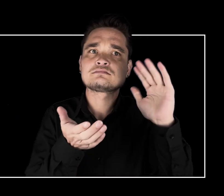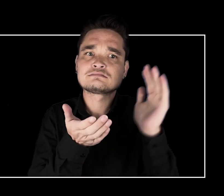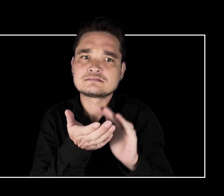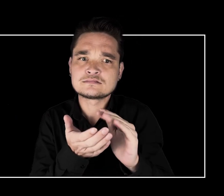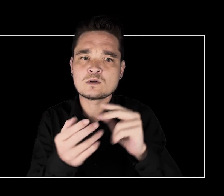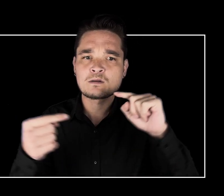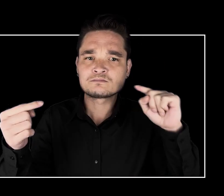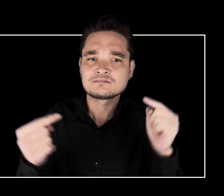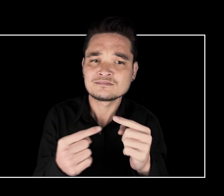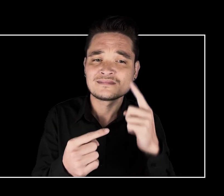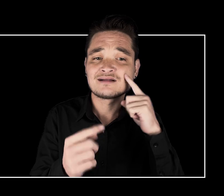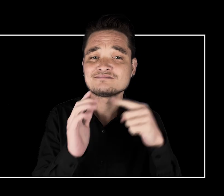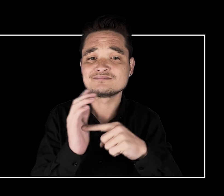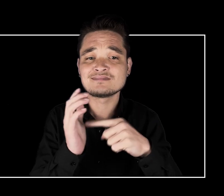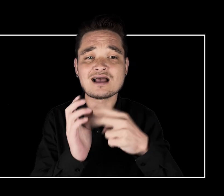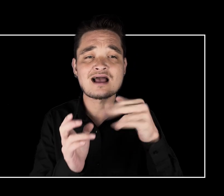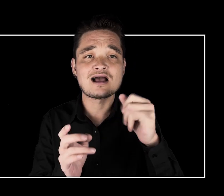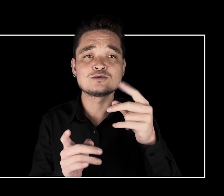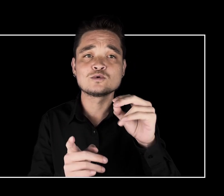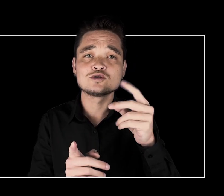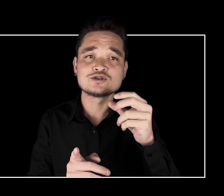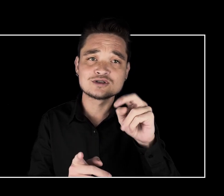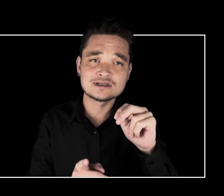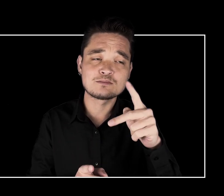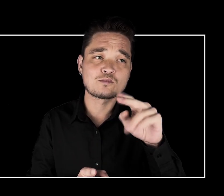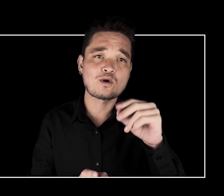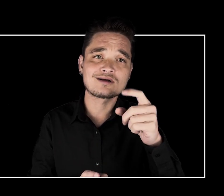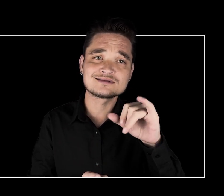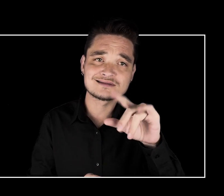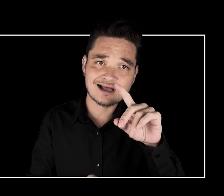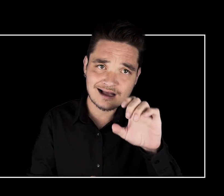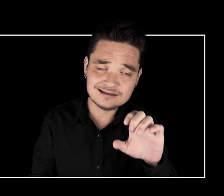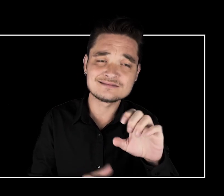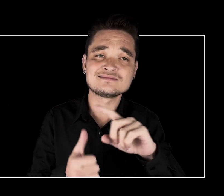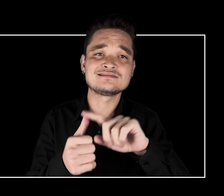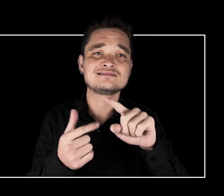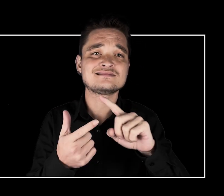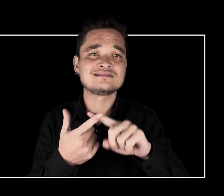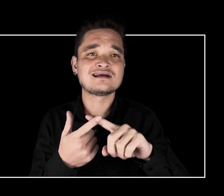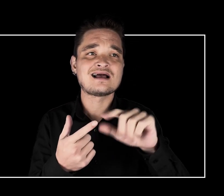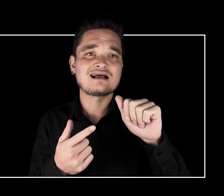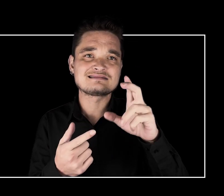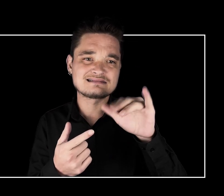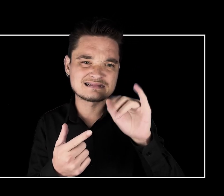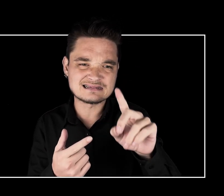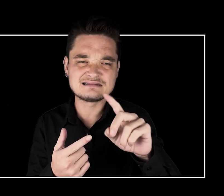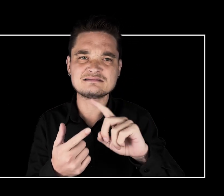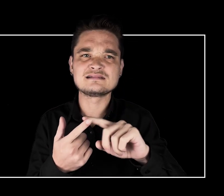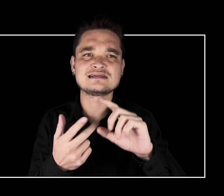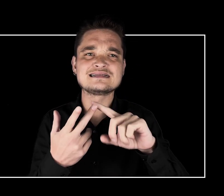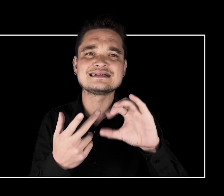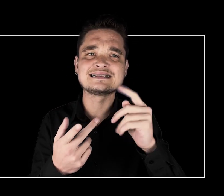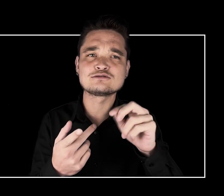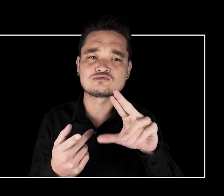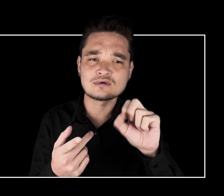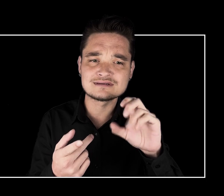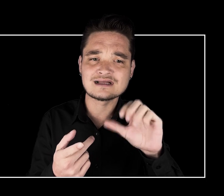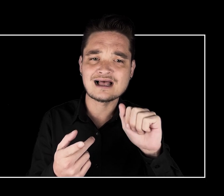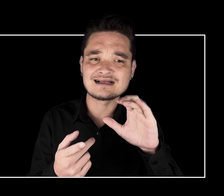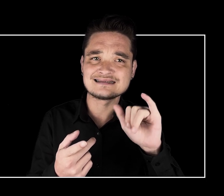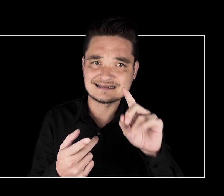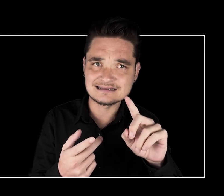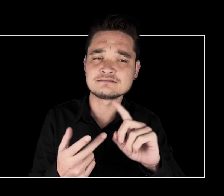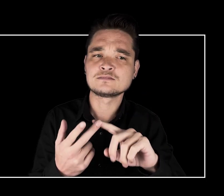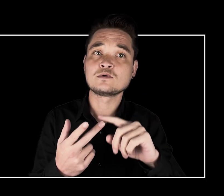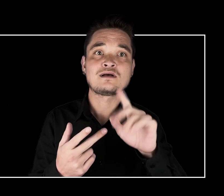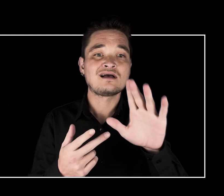peroxide, lactic acid, citric acid, and ethanol. Do not buy